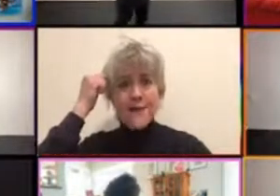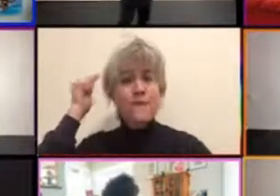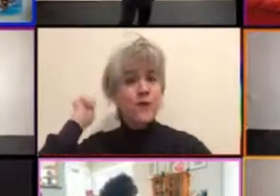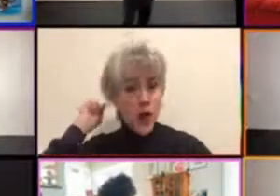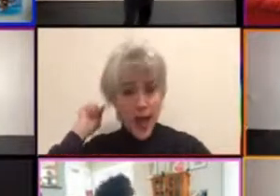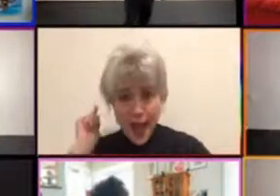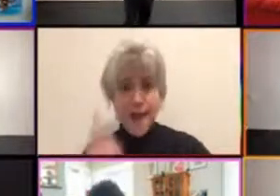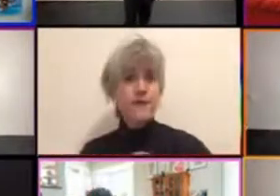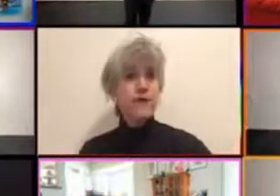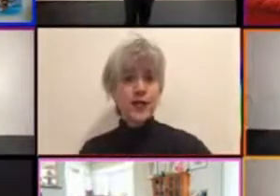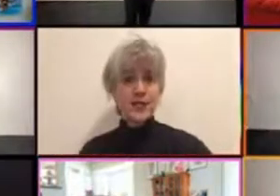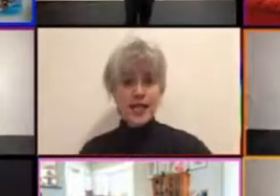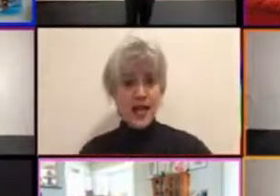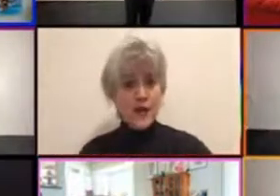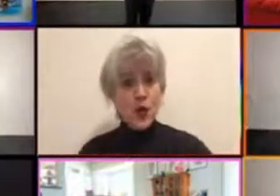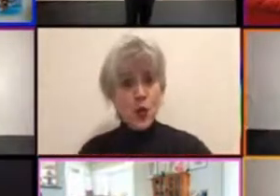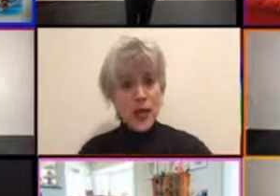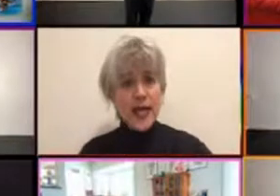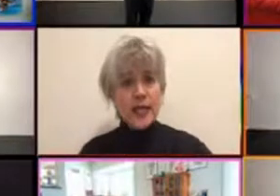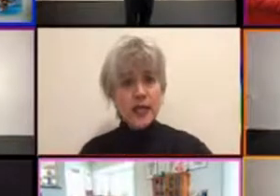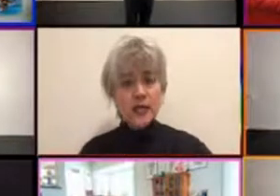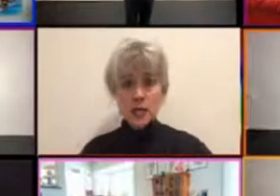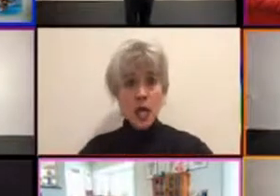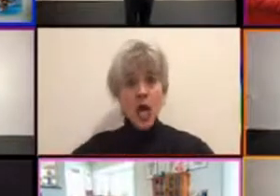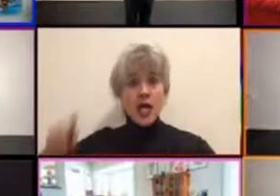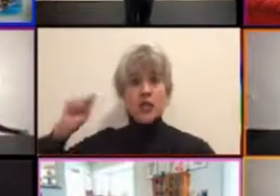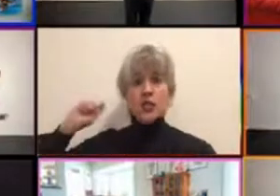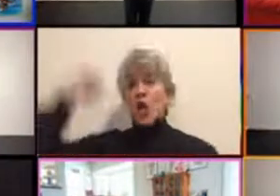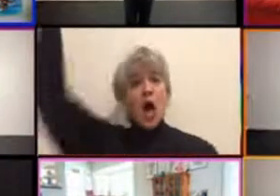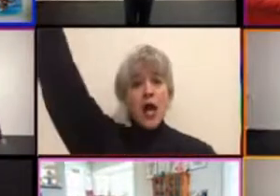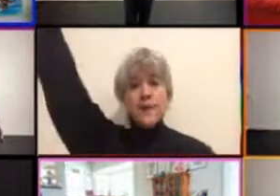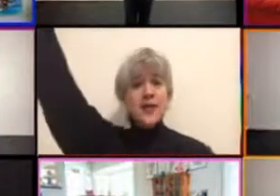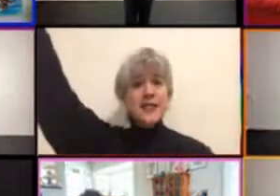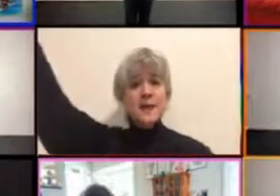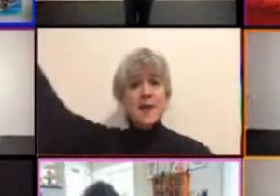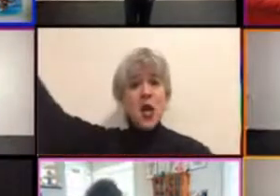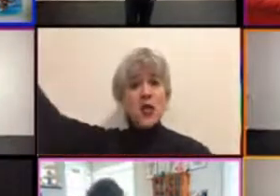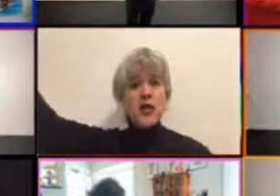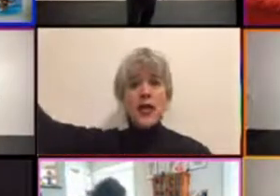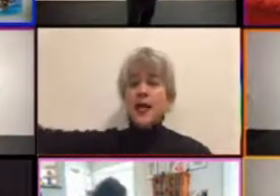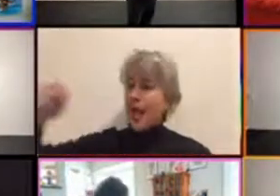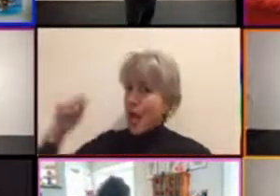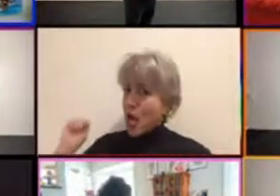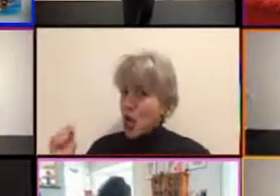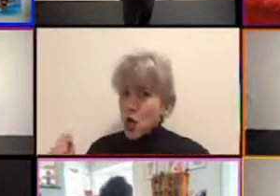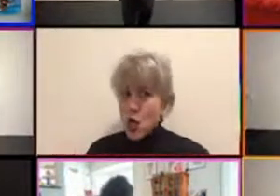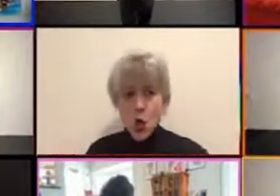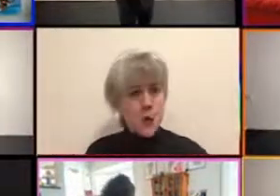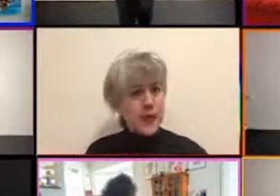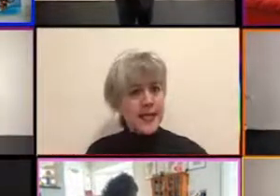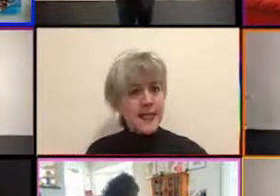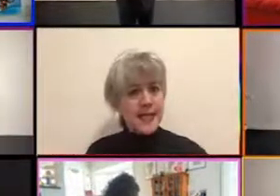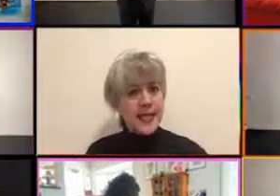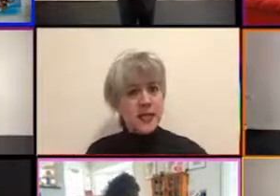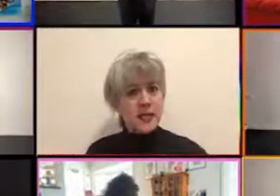last $2 I'm not gonna lose. One's for the